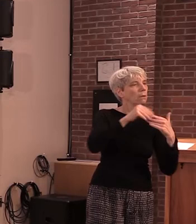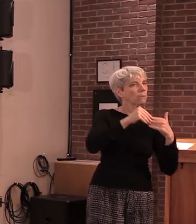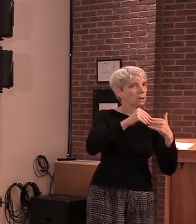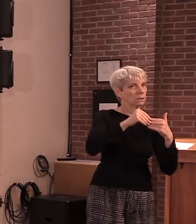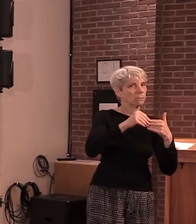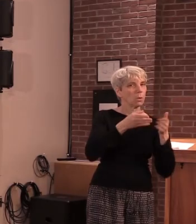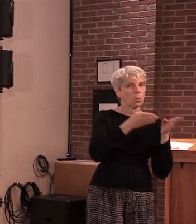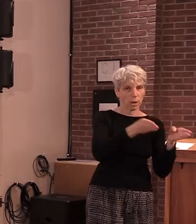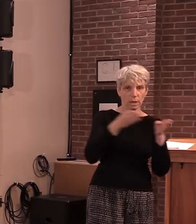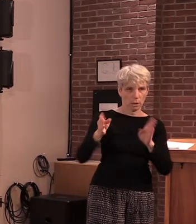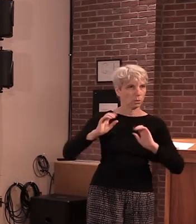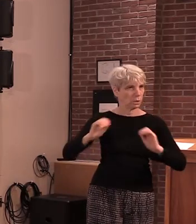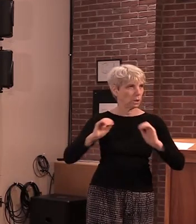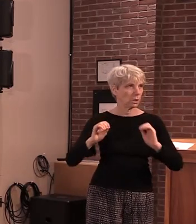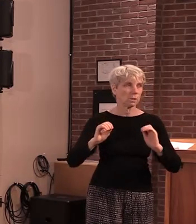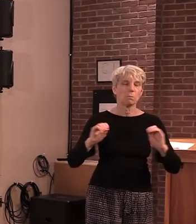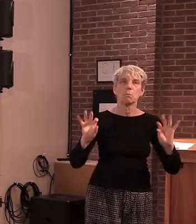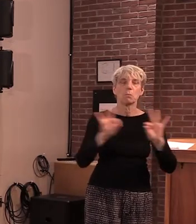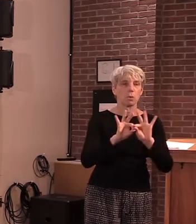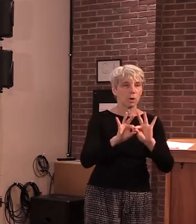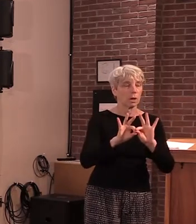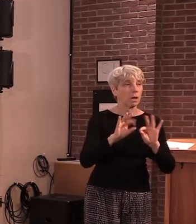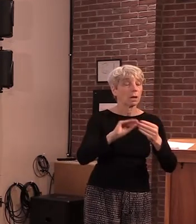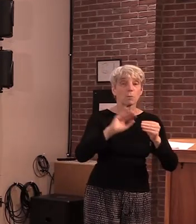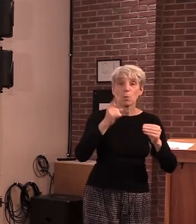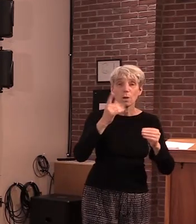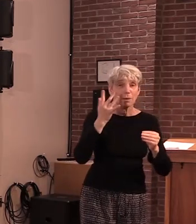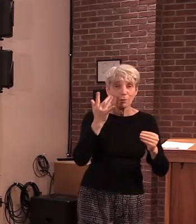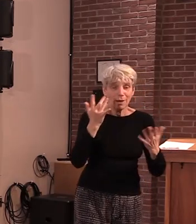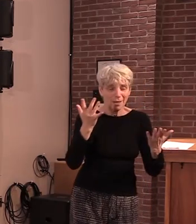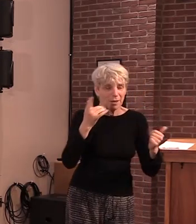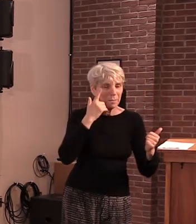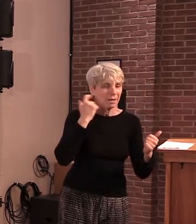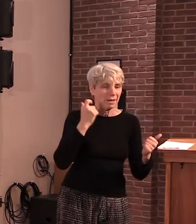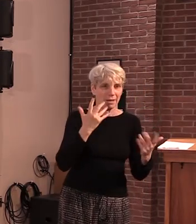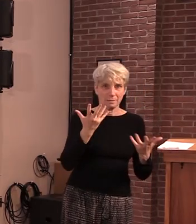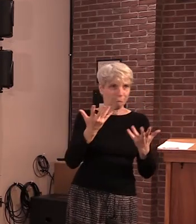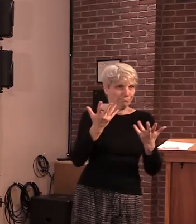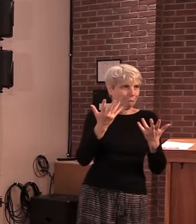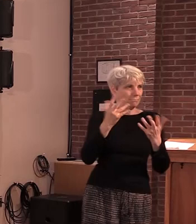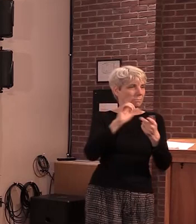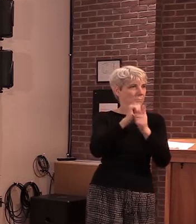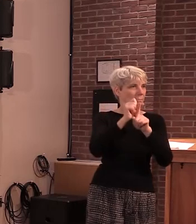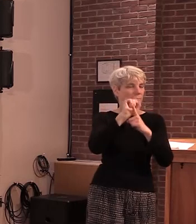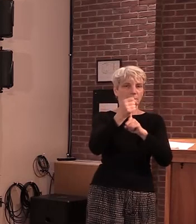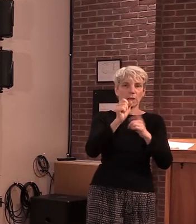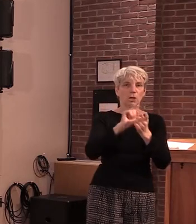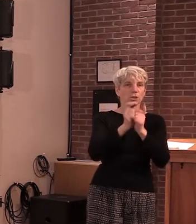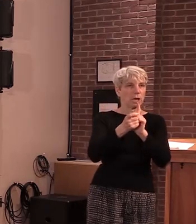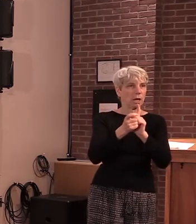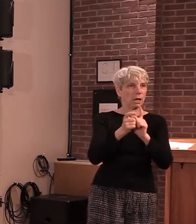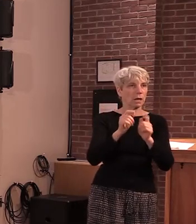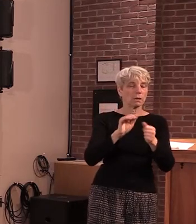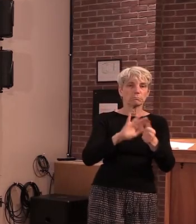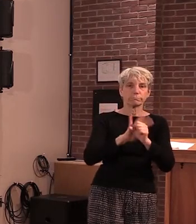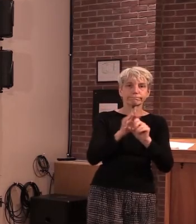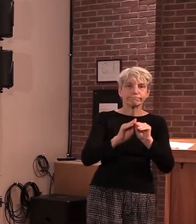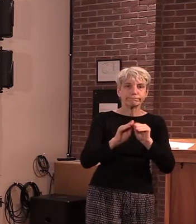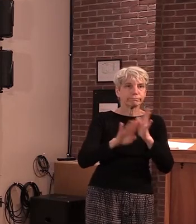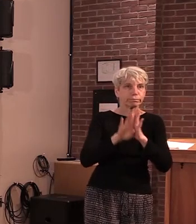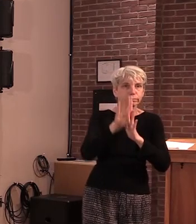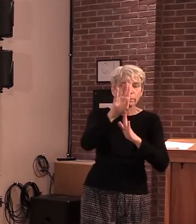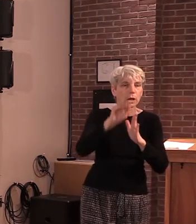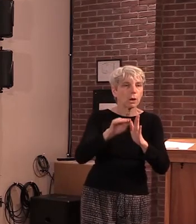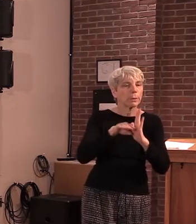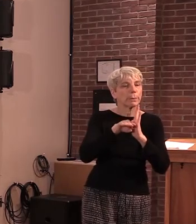reasons. I think one is, you know, certainly to adapt to changing health conditions, but the other is to address the sort of fragilities I refer to as the